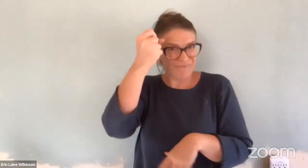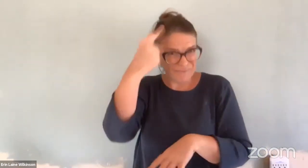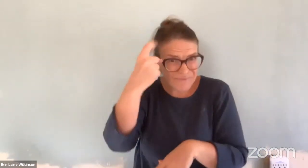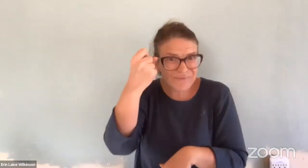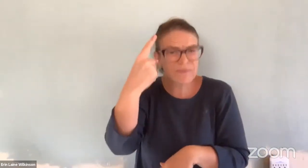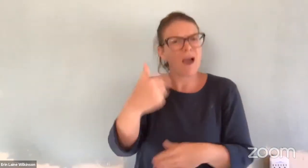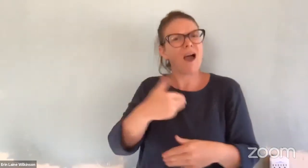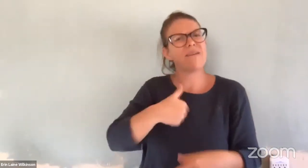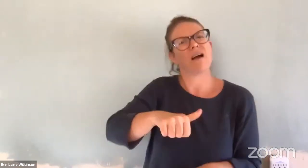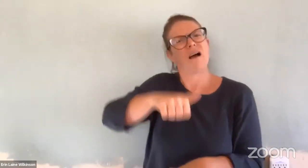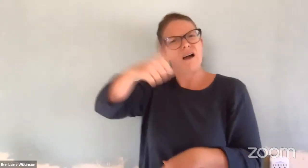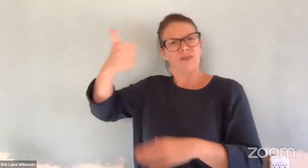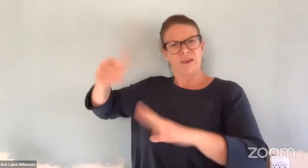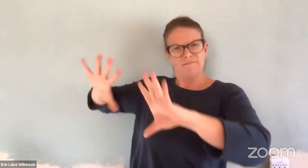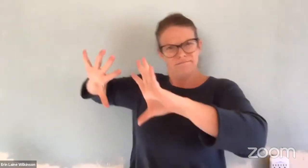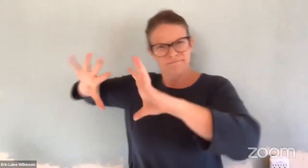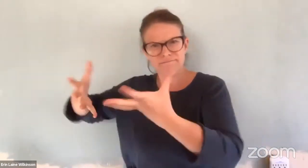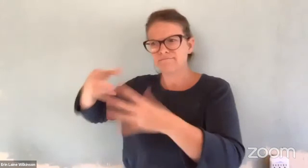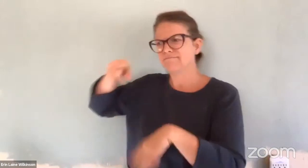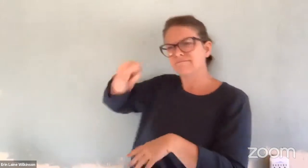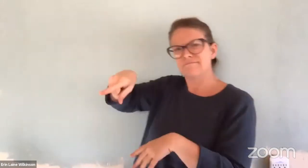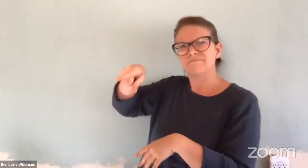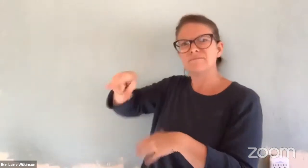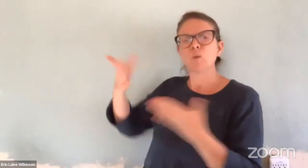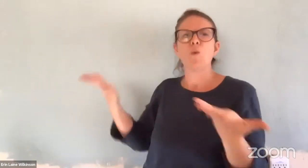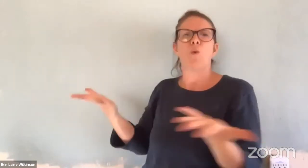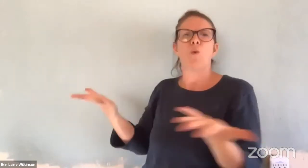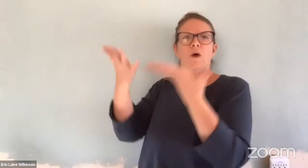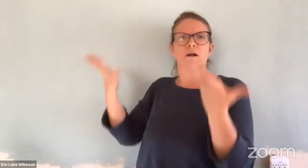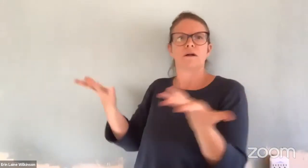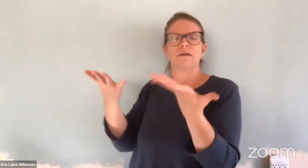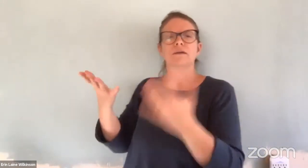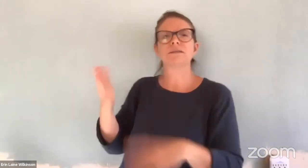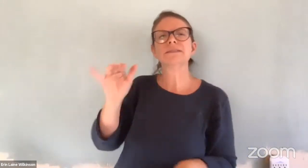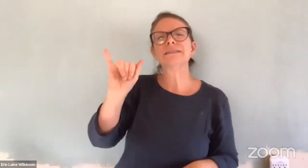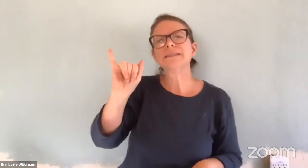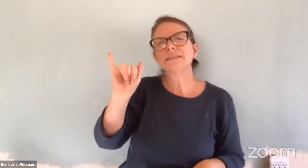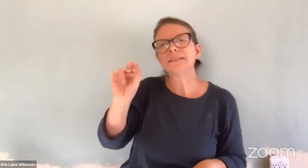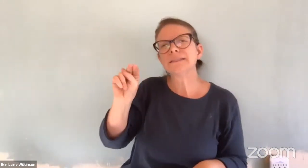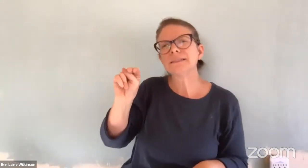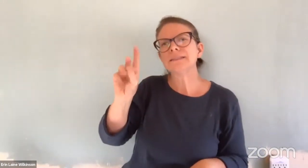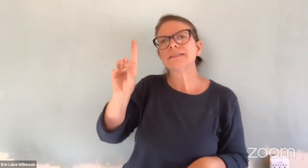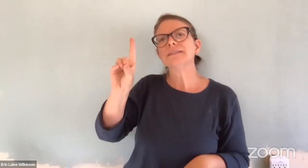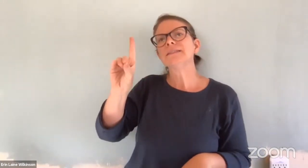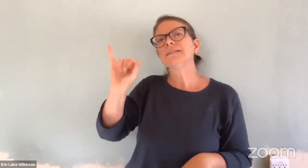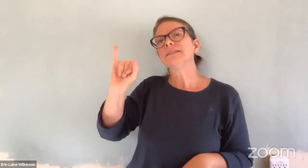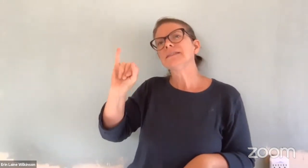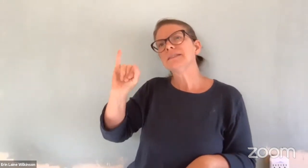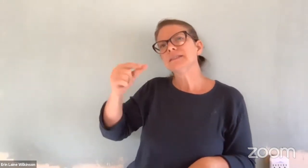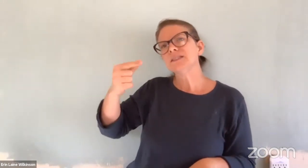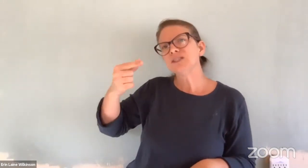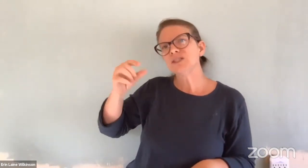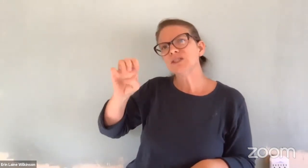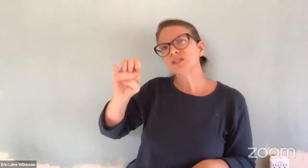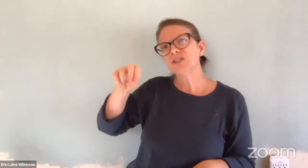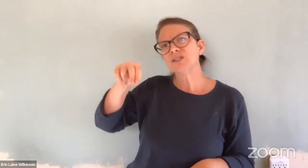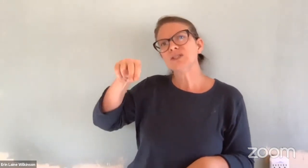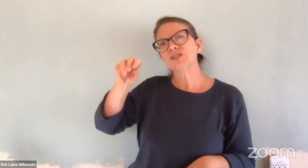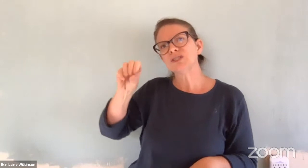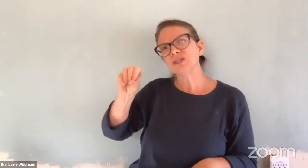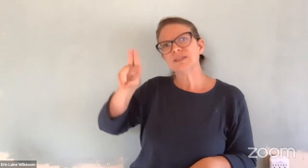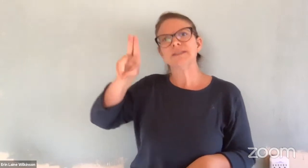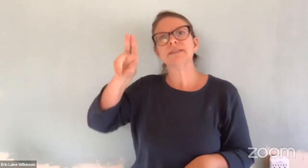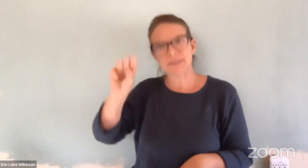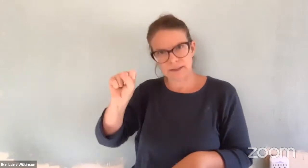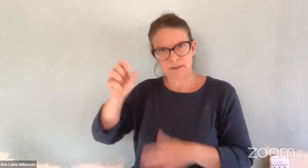But I want us to keep in mind that there's also another category of sign languages, and this is sometimes referred